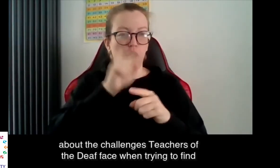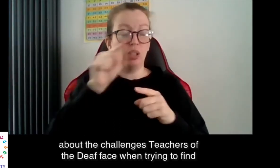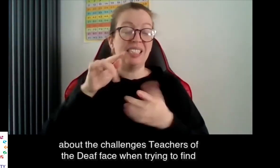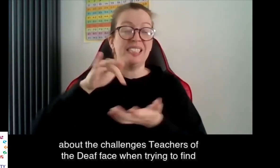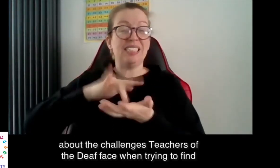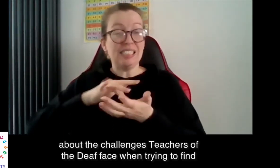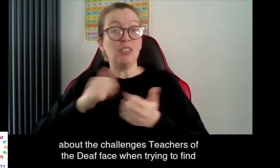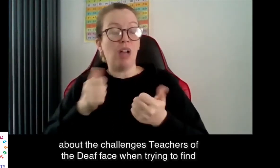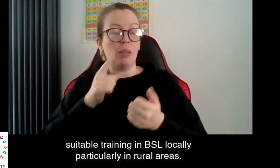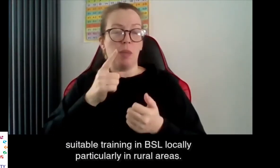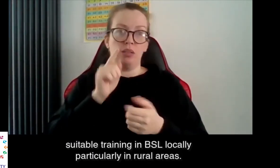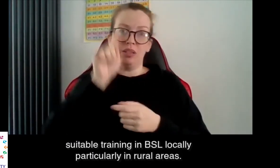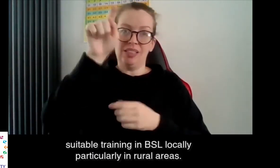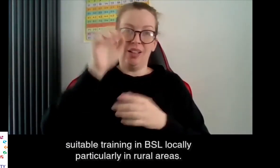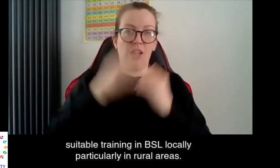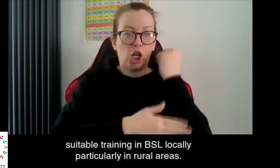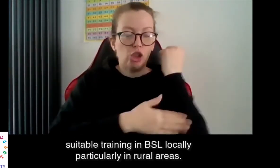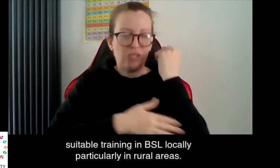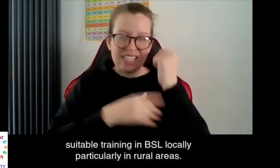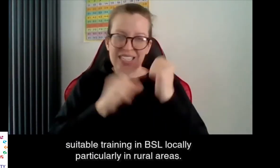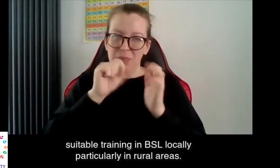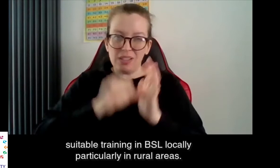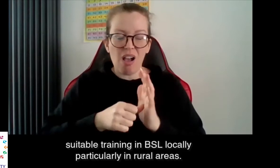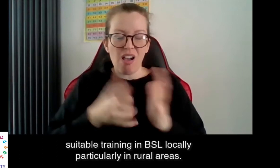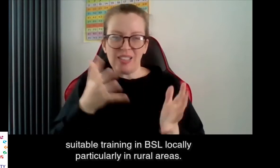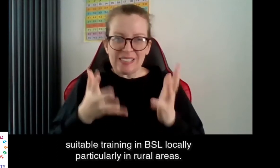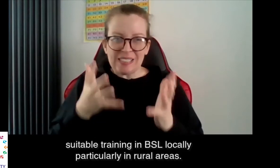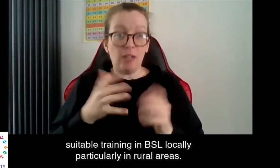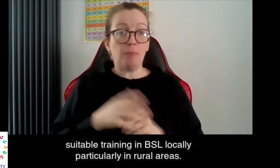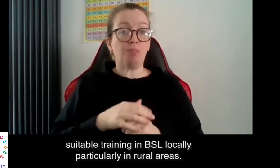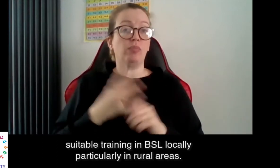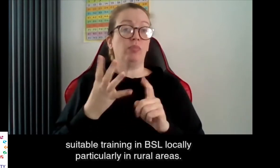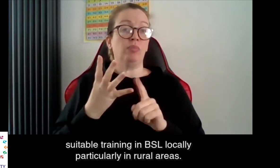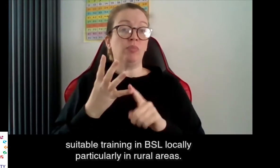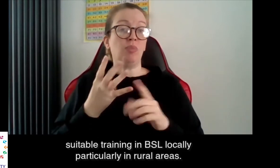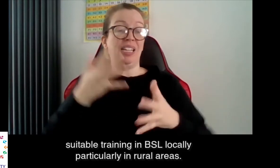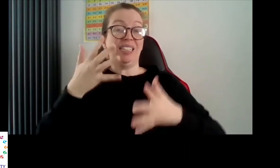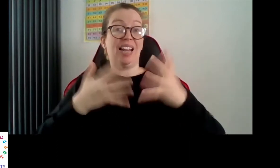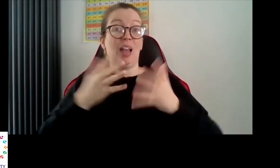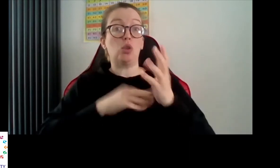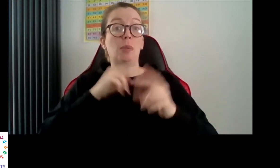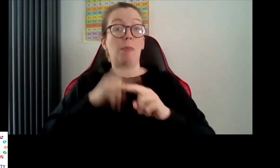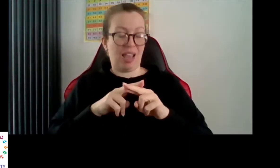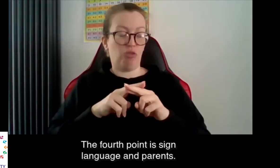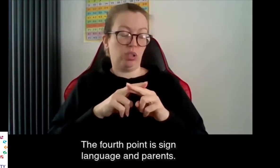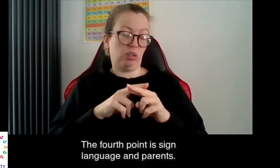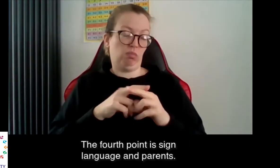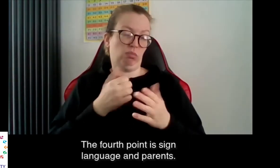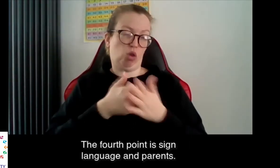when trying to find suitable training in BSL locally, particularly in rural areas. The fourth point is